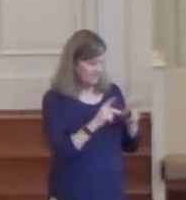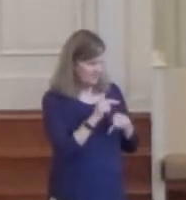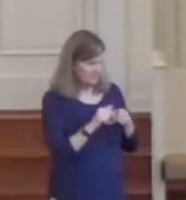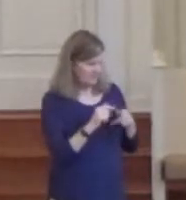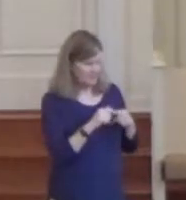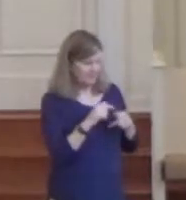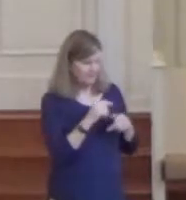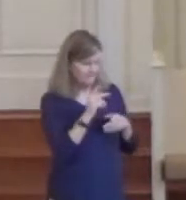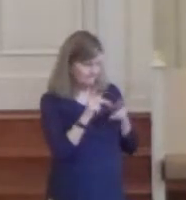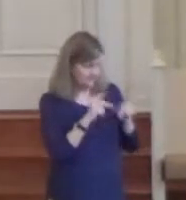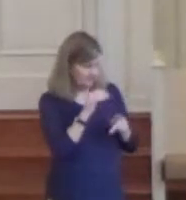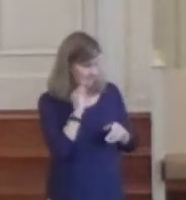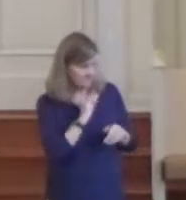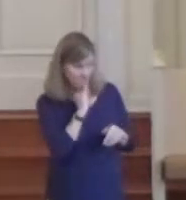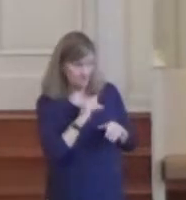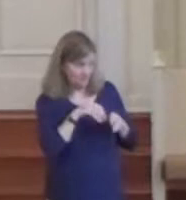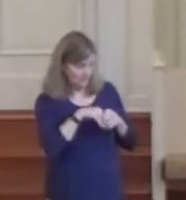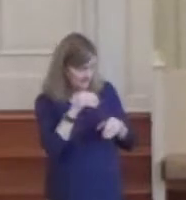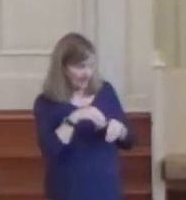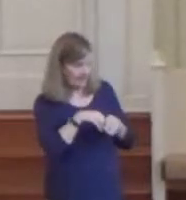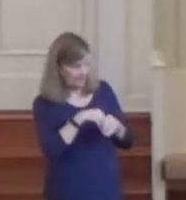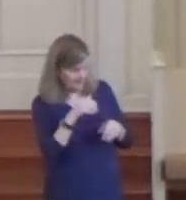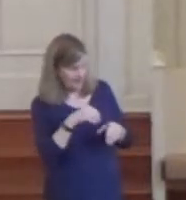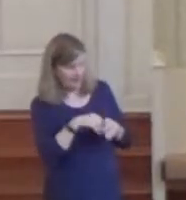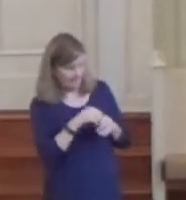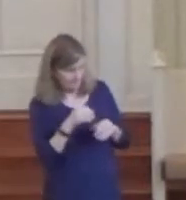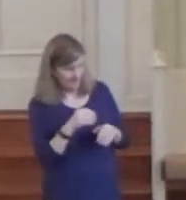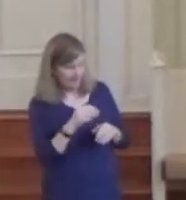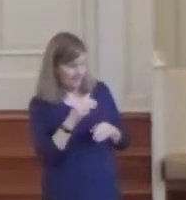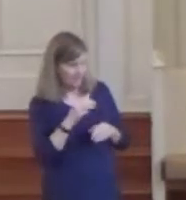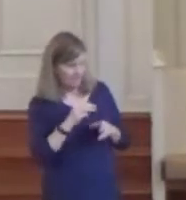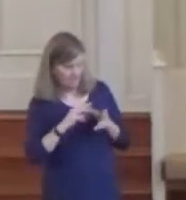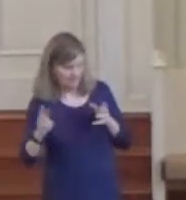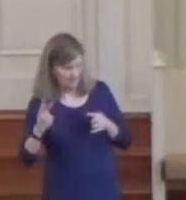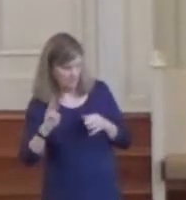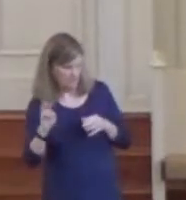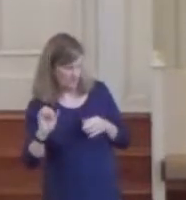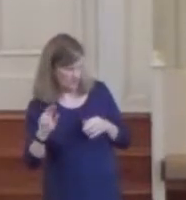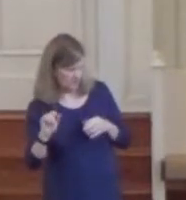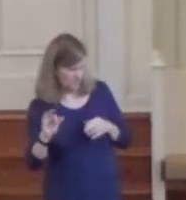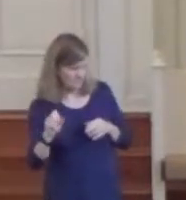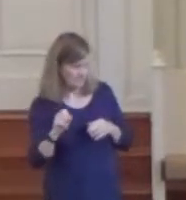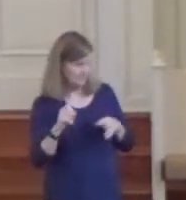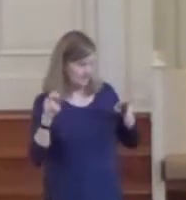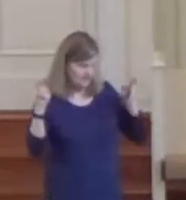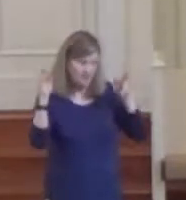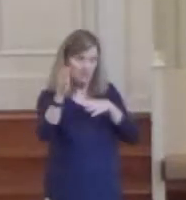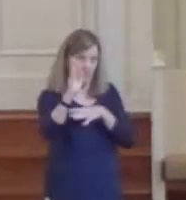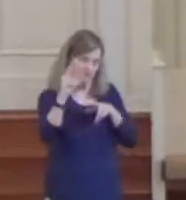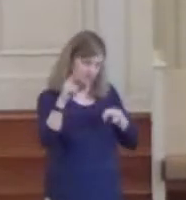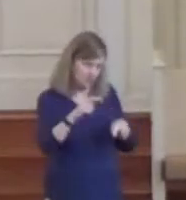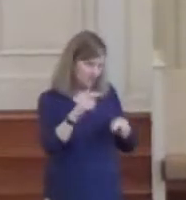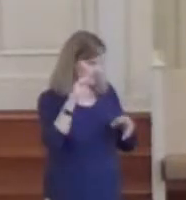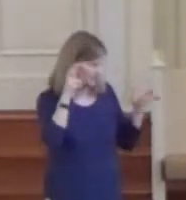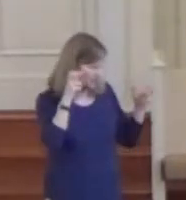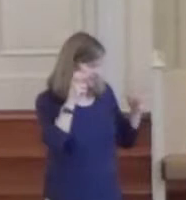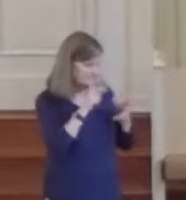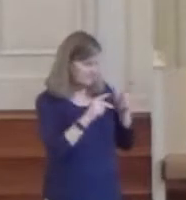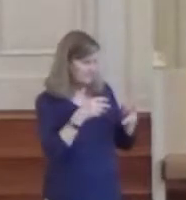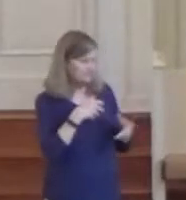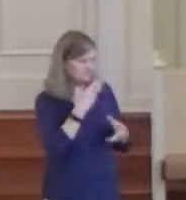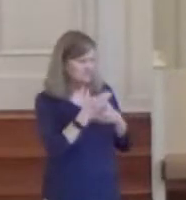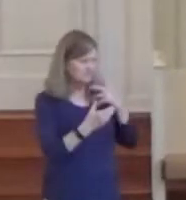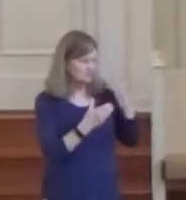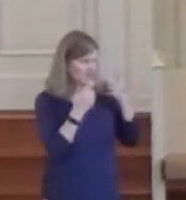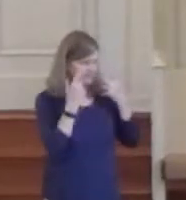went back out into the wilderness again and again and again. It was love that looked down upon the cries of God's people, heard those cries and decided